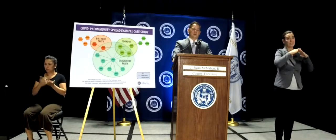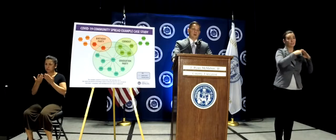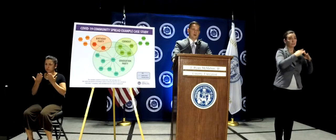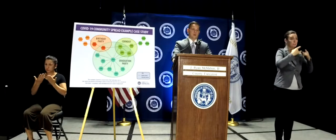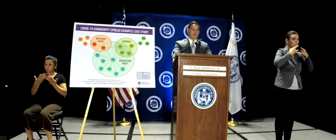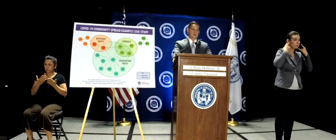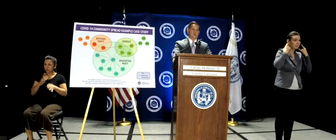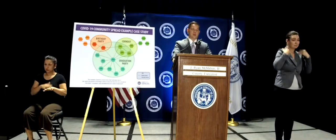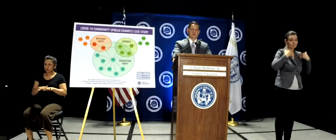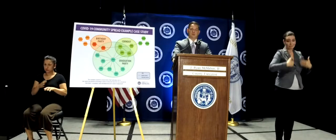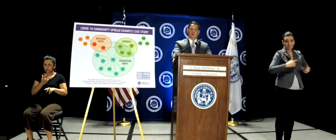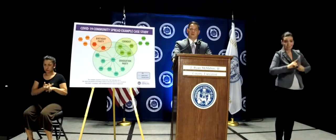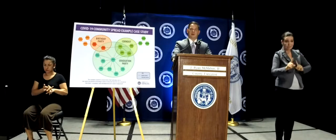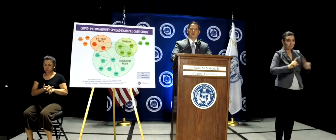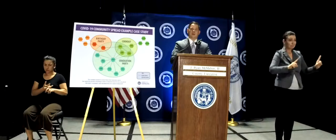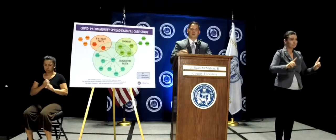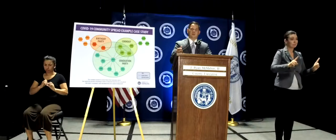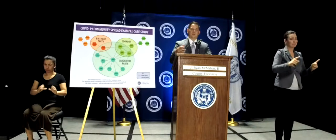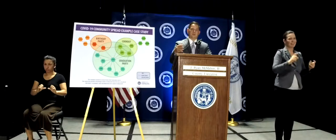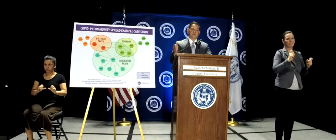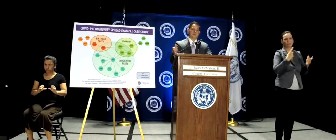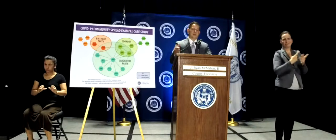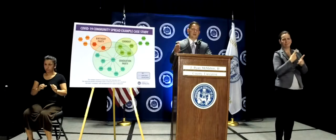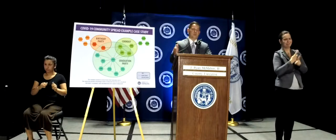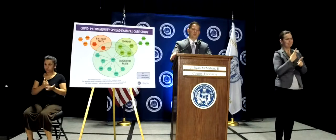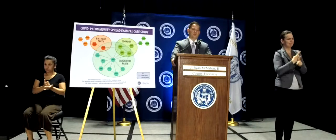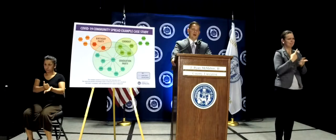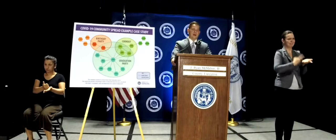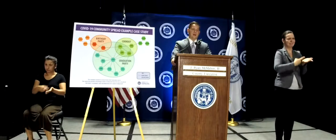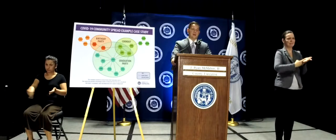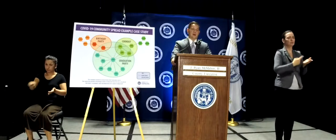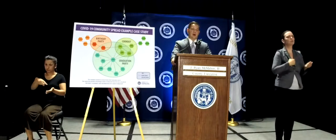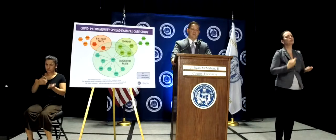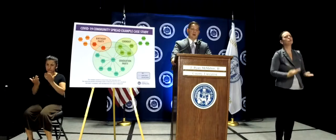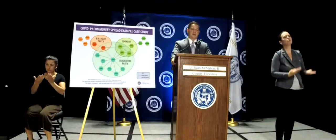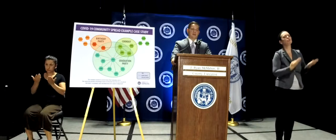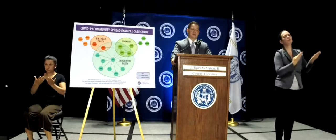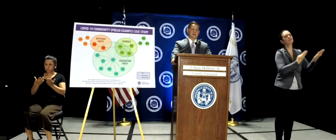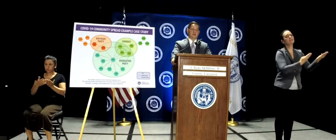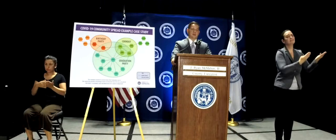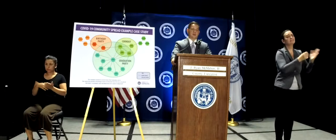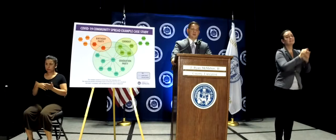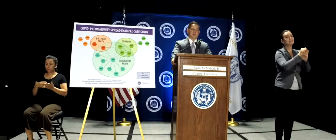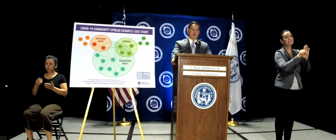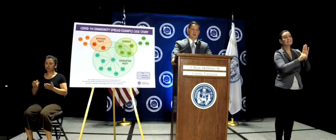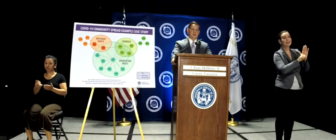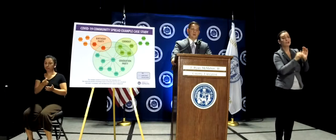sense suggestions we have on how they can, the state can improve that. But I think